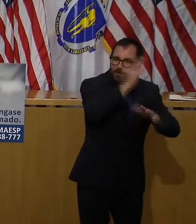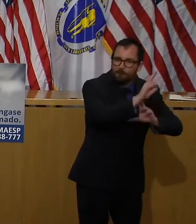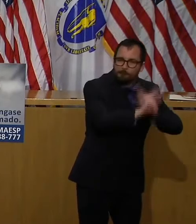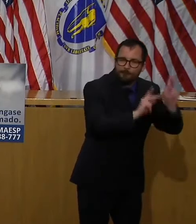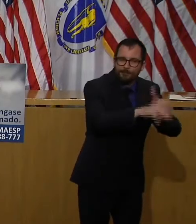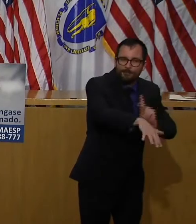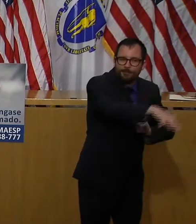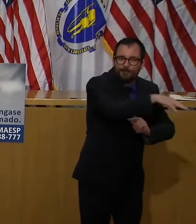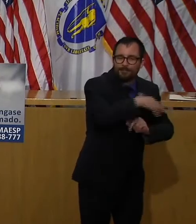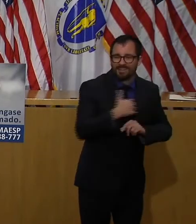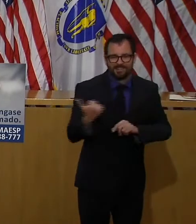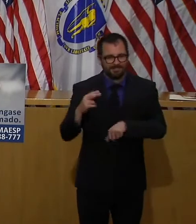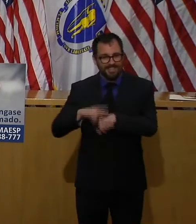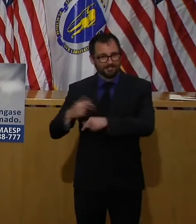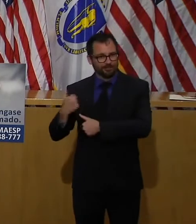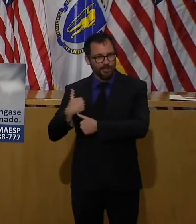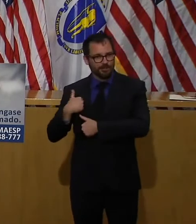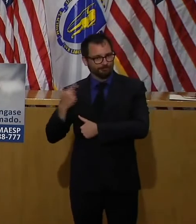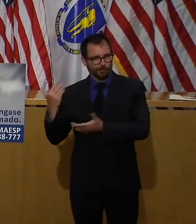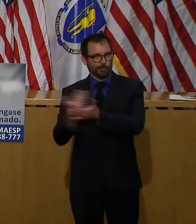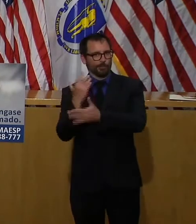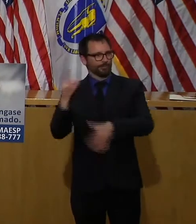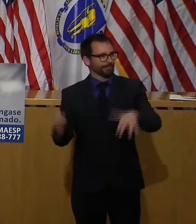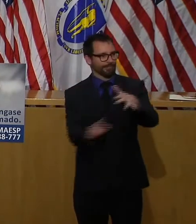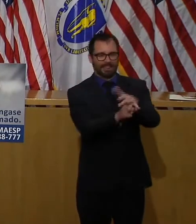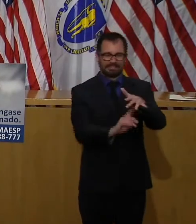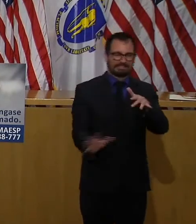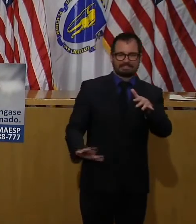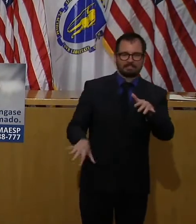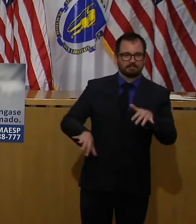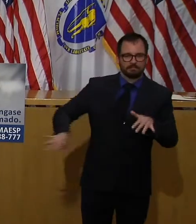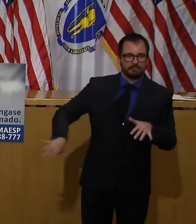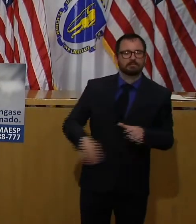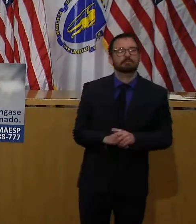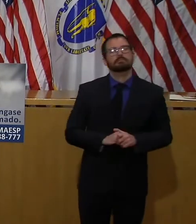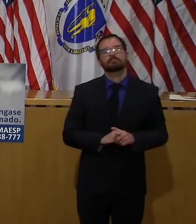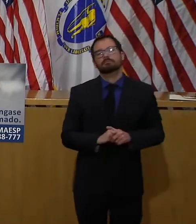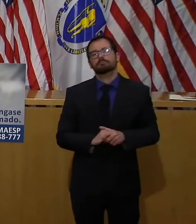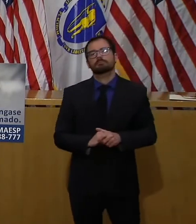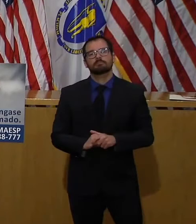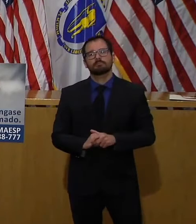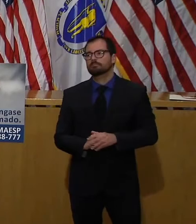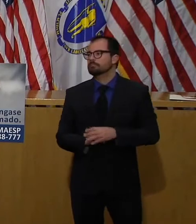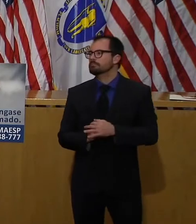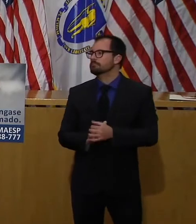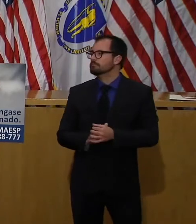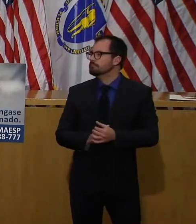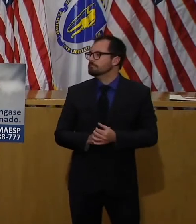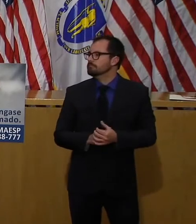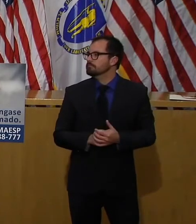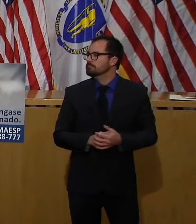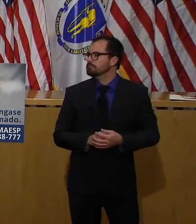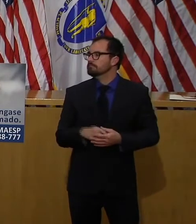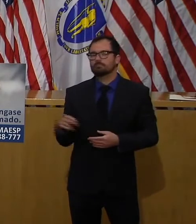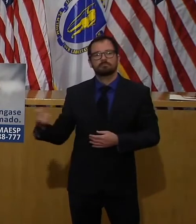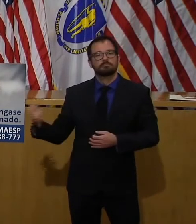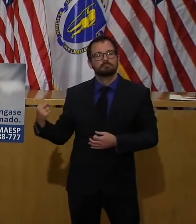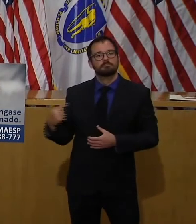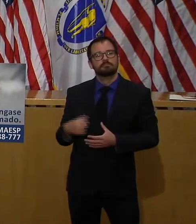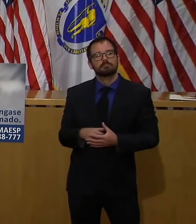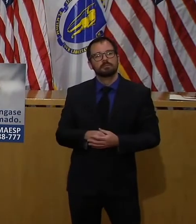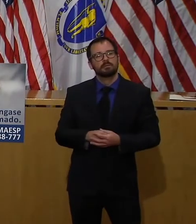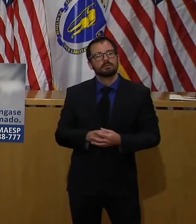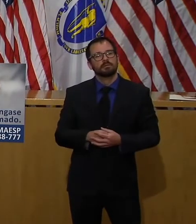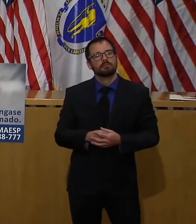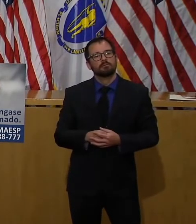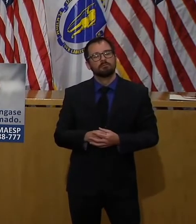time, and if we believe we need more, one of the best parts about the Guard is they come when you call. but they couldn't take on an entire facility or an